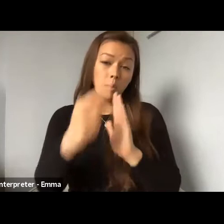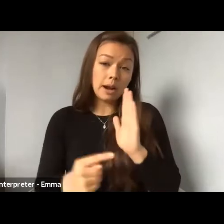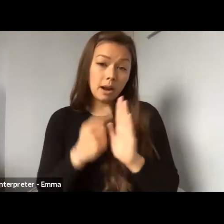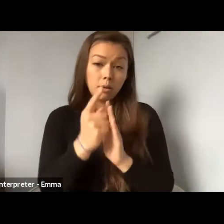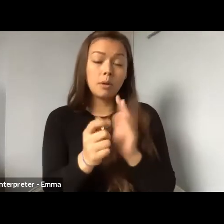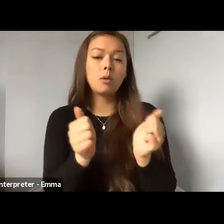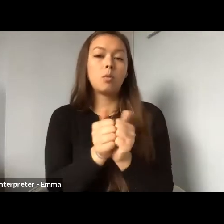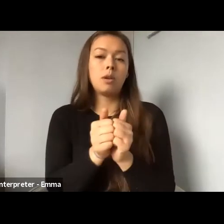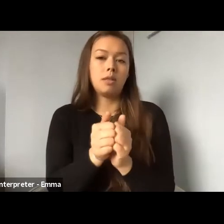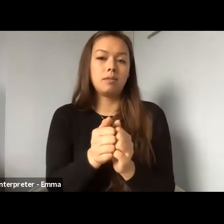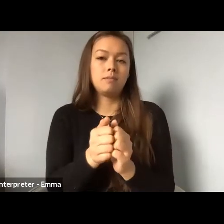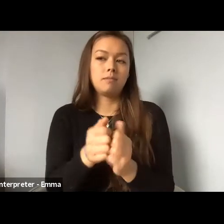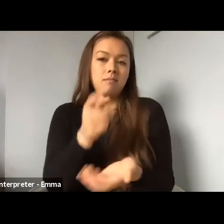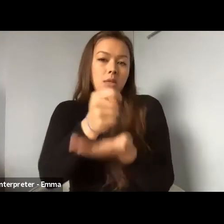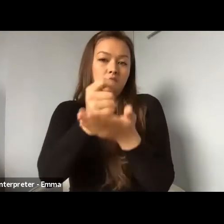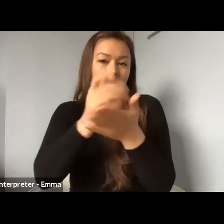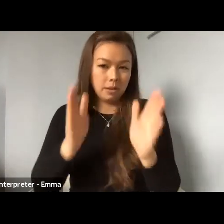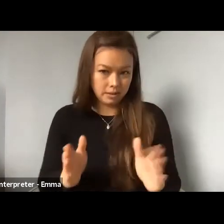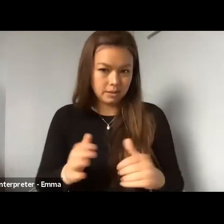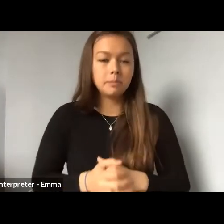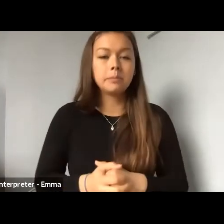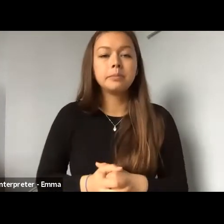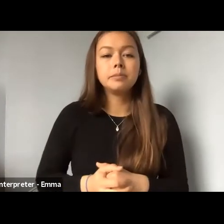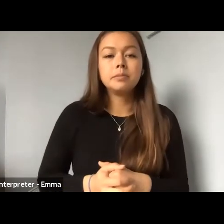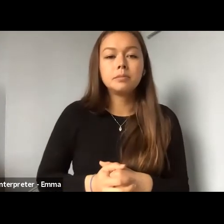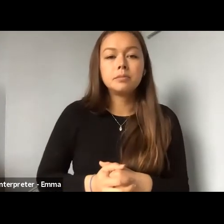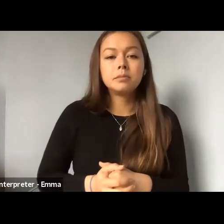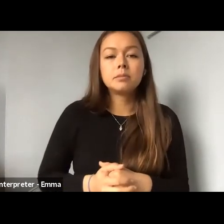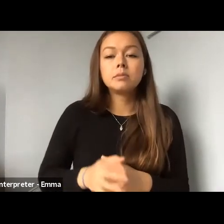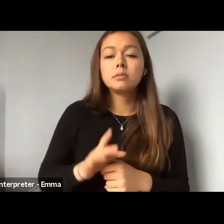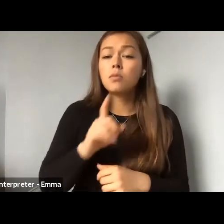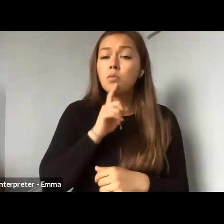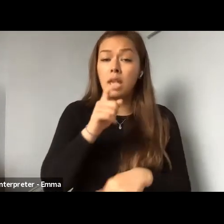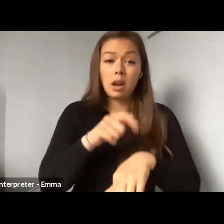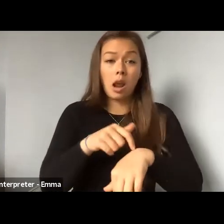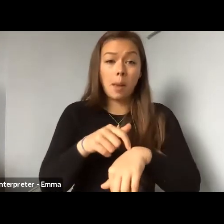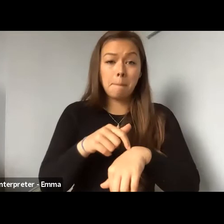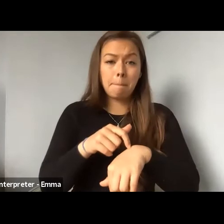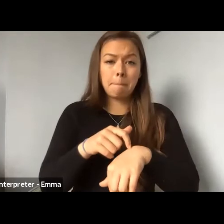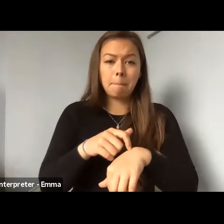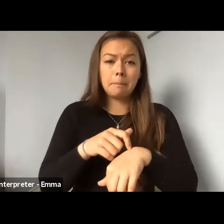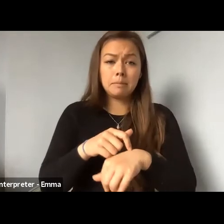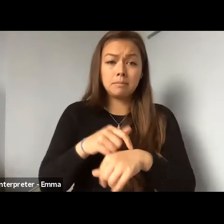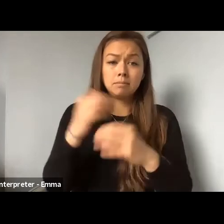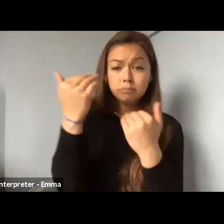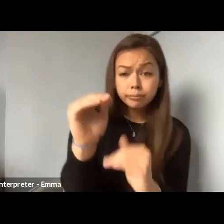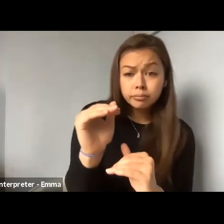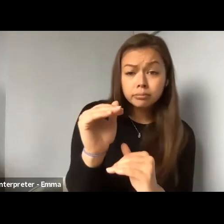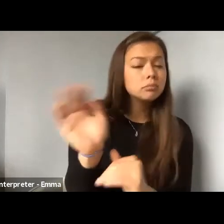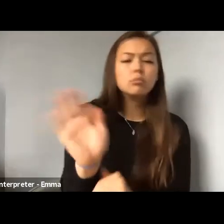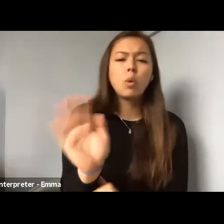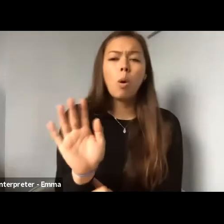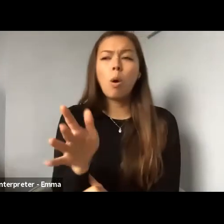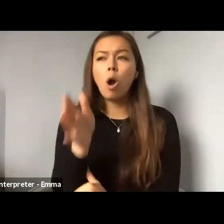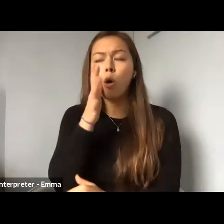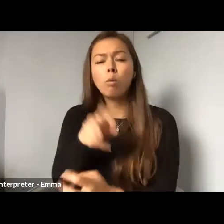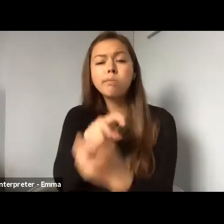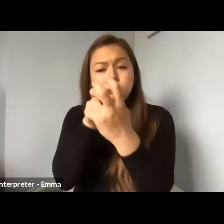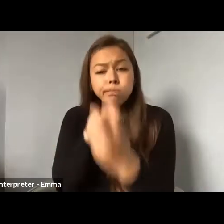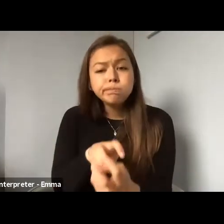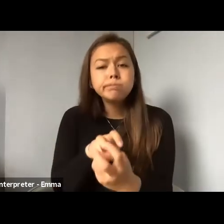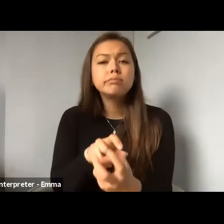our program is that it's not time limited. And so we'll work with the young person until their treatment goals have been completed. So they're not coming